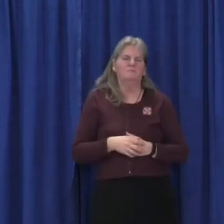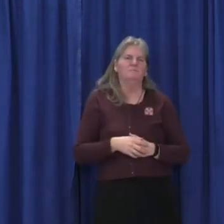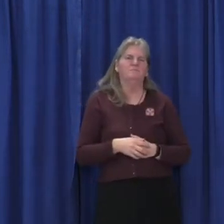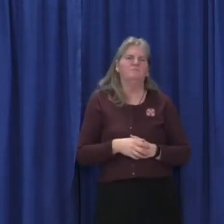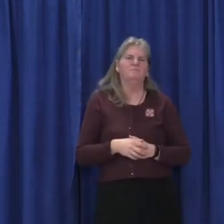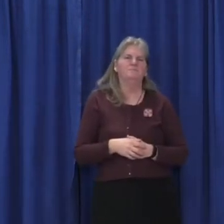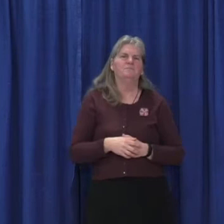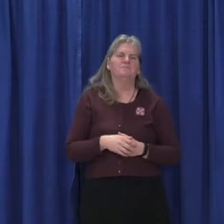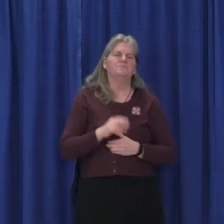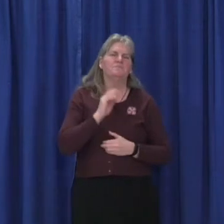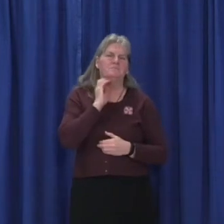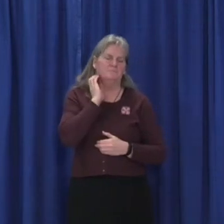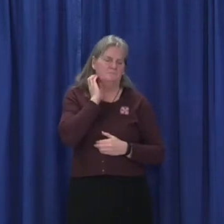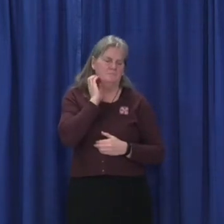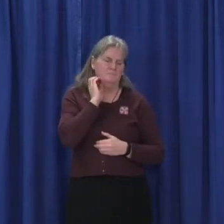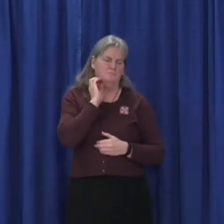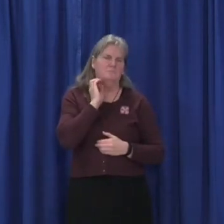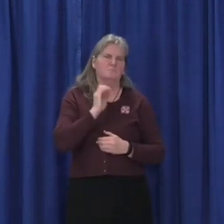during this time.